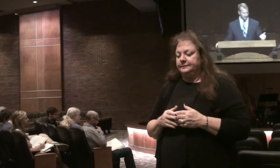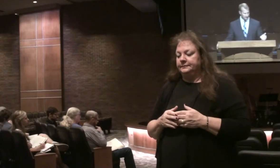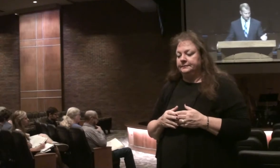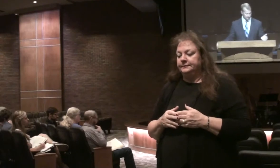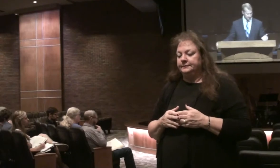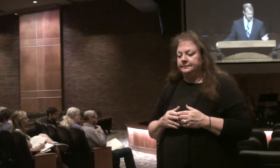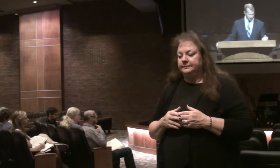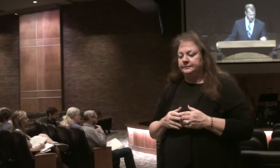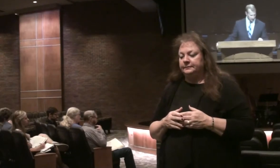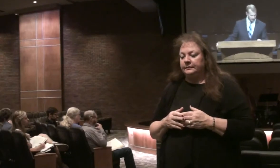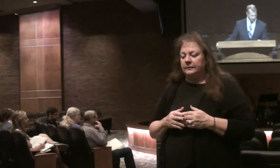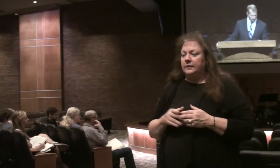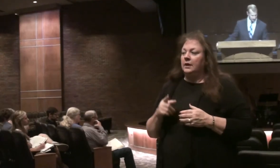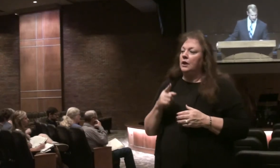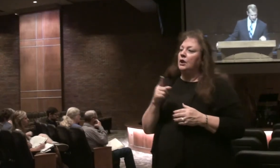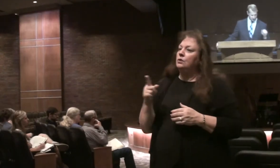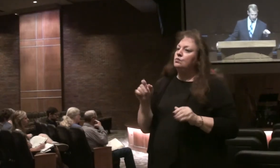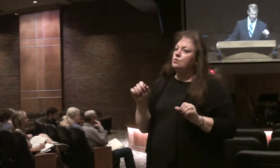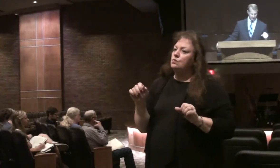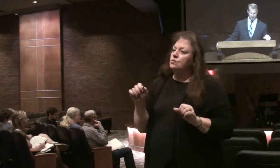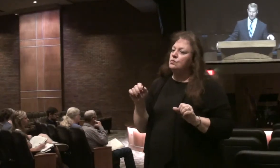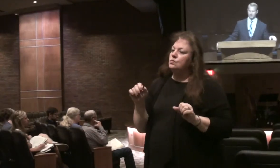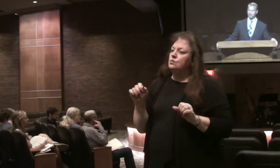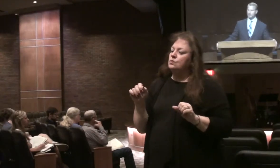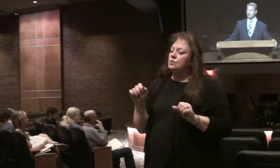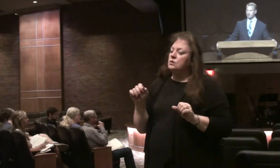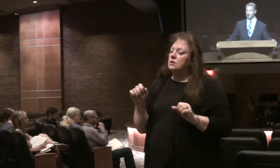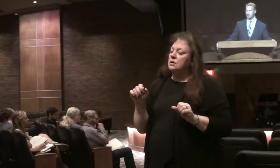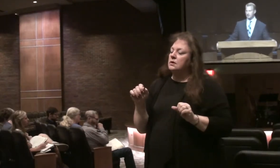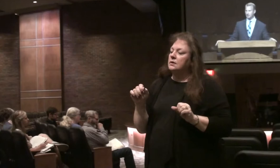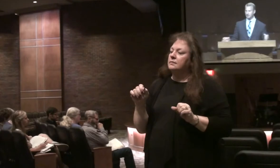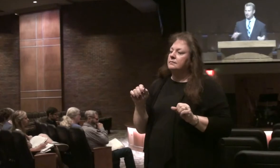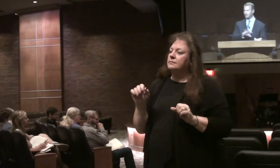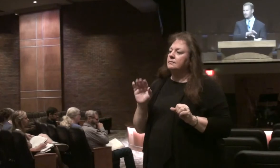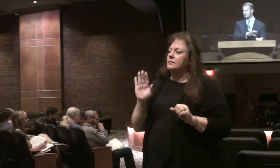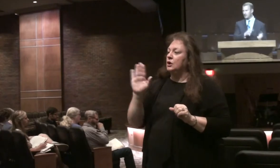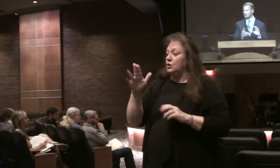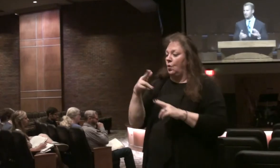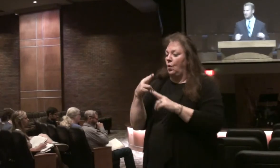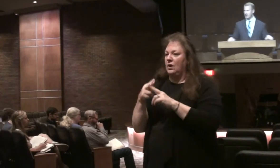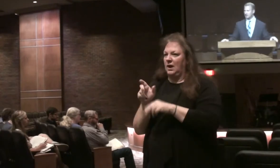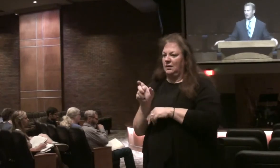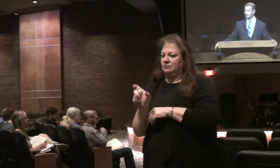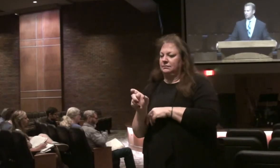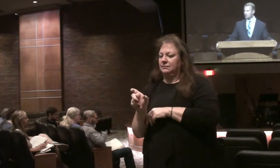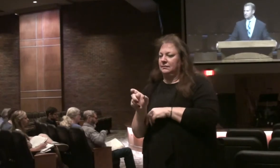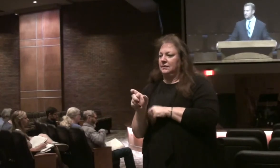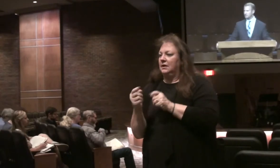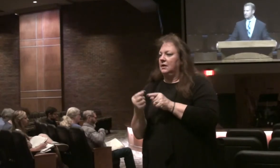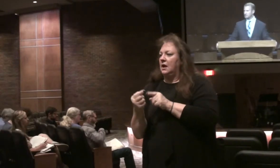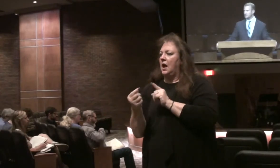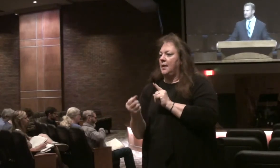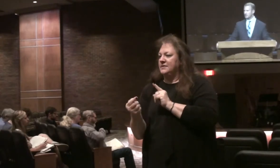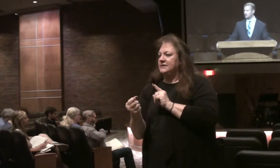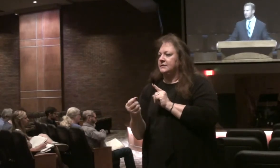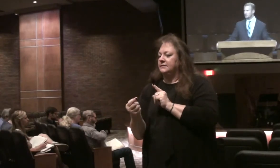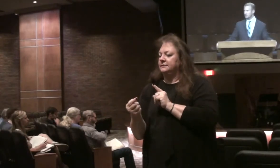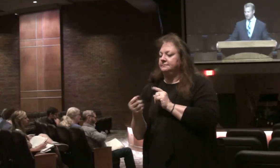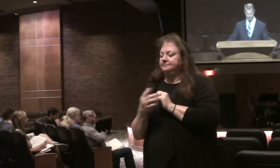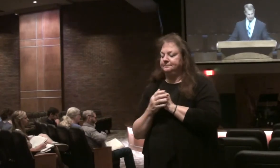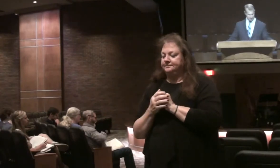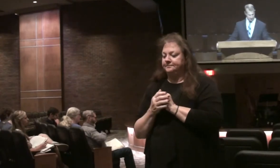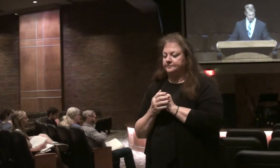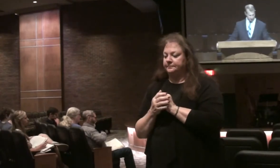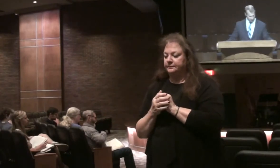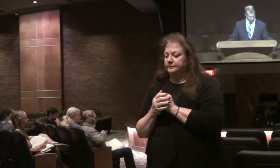that you could put in the Corinthians' name here and basically the exact opposite would be true of 1 Corinthians chapter